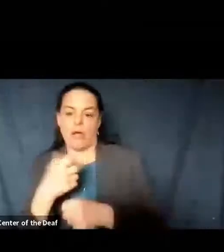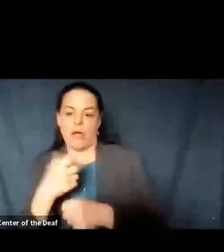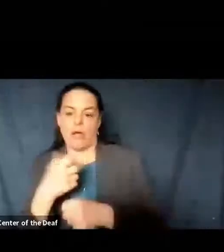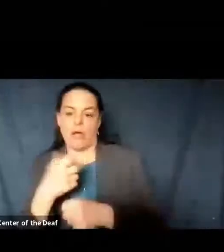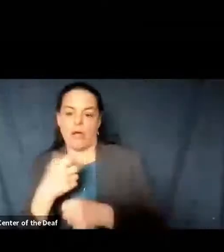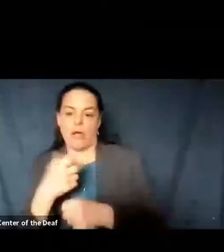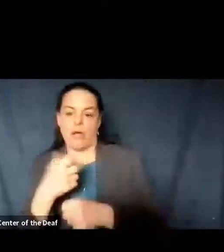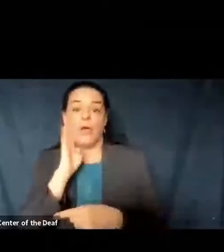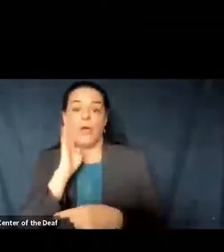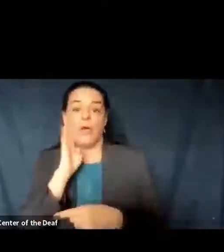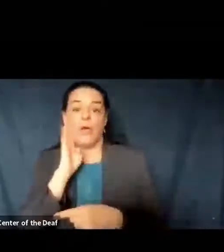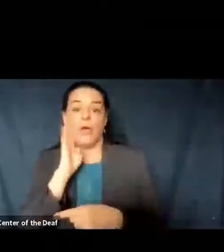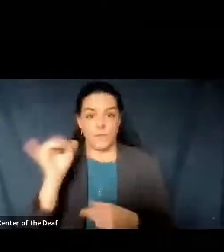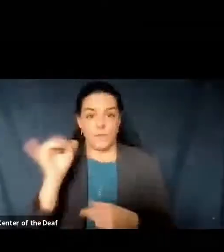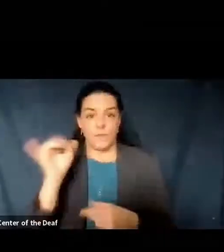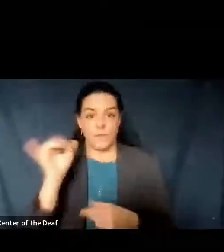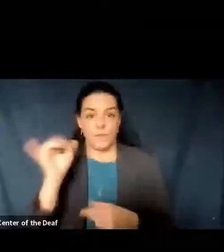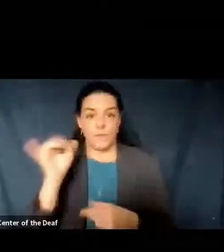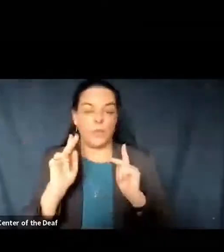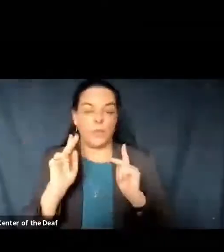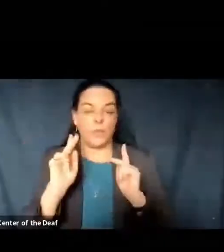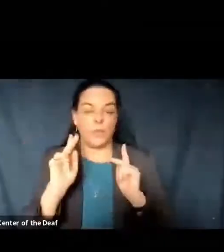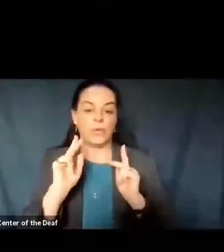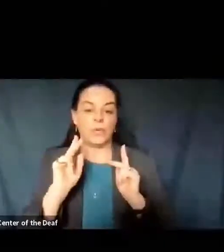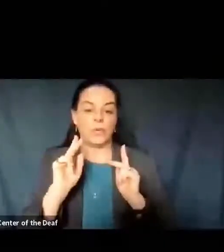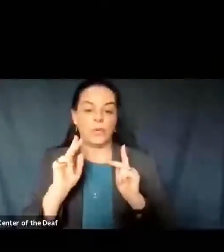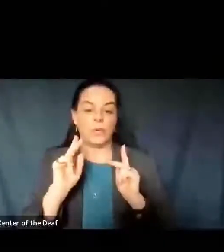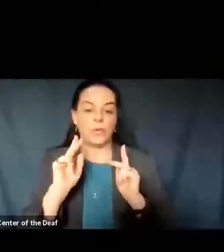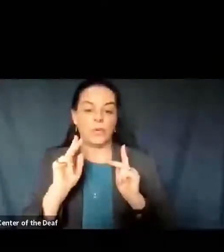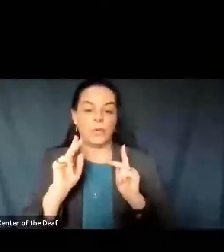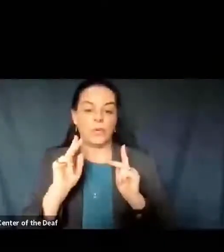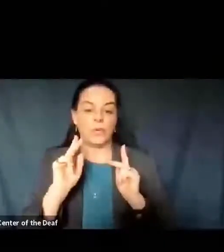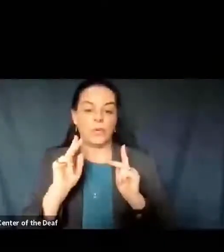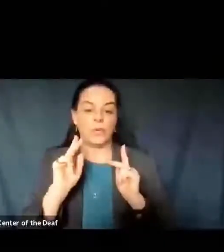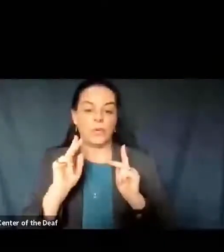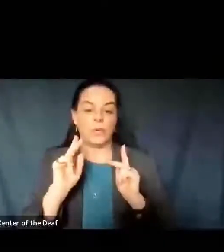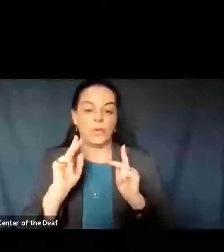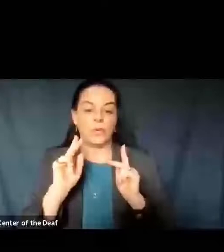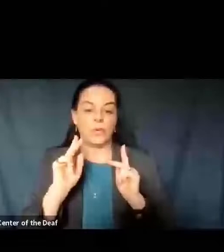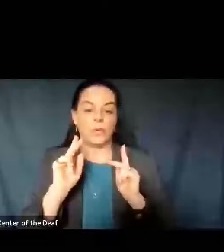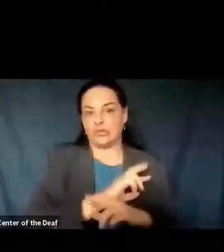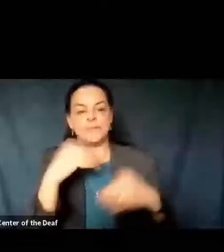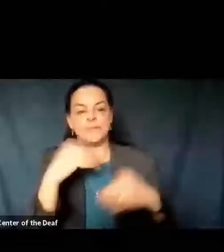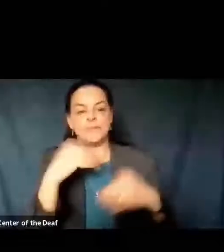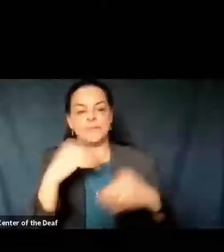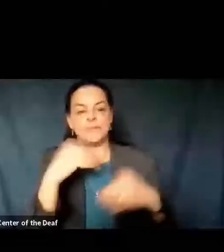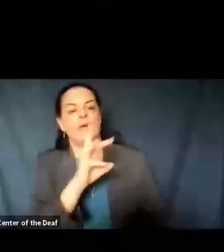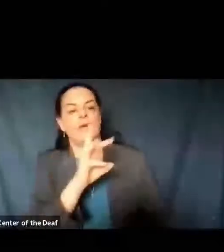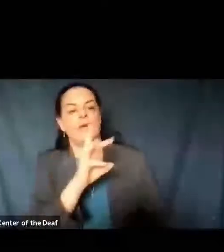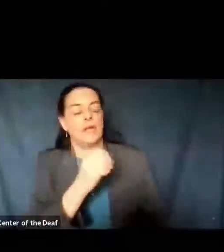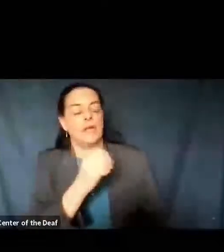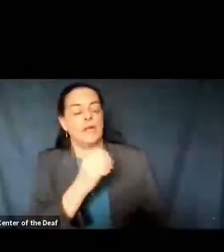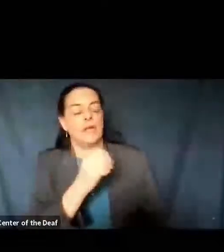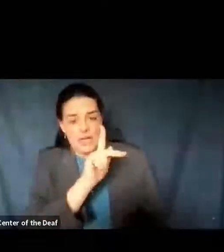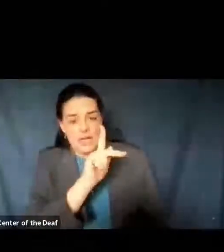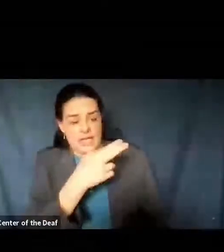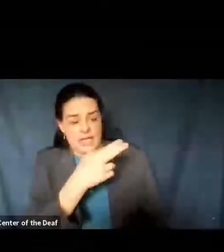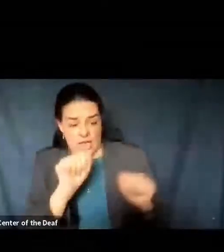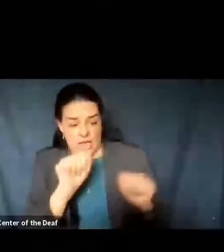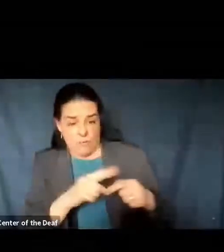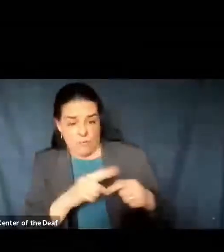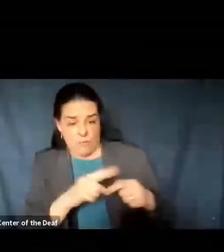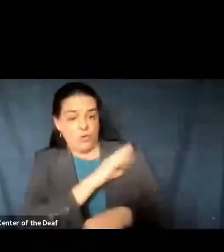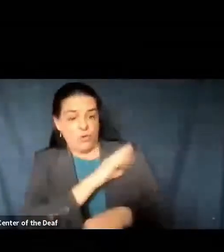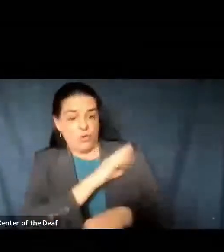as those become available. From Jeff with WATE, has KCHD been able to use all of its shots?